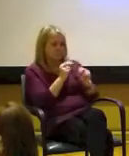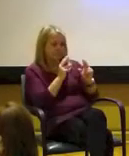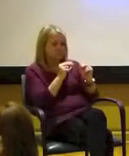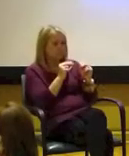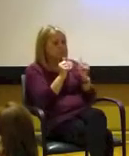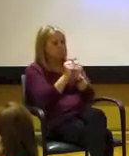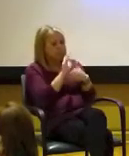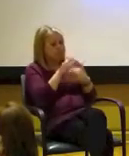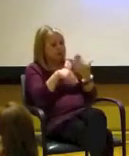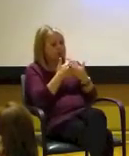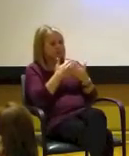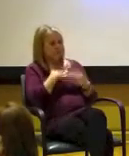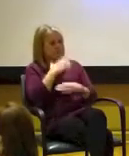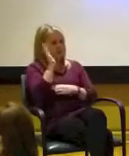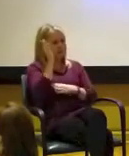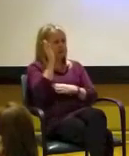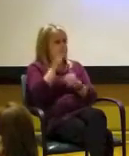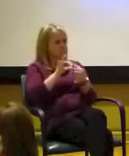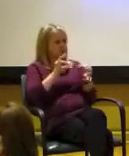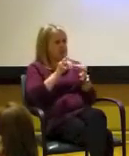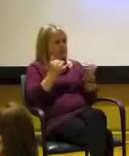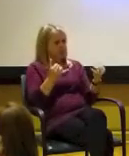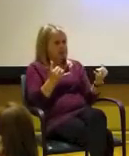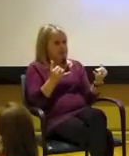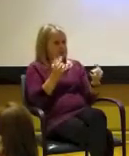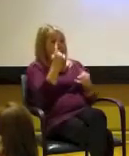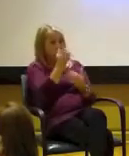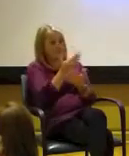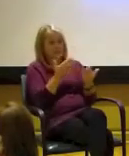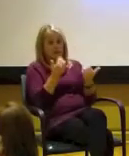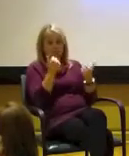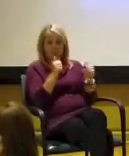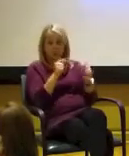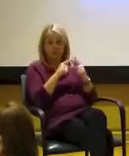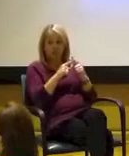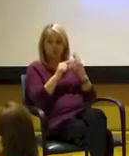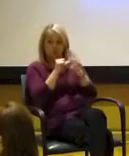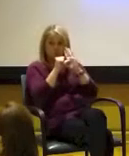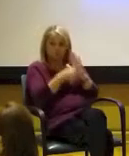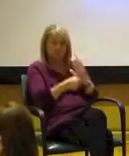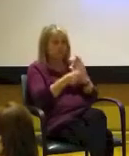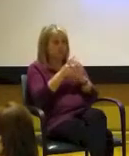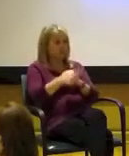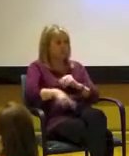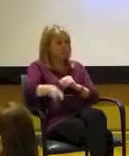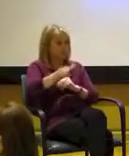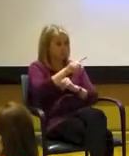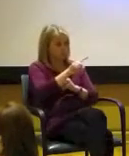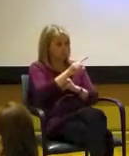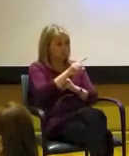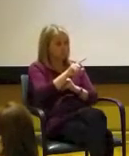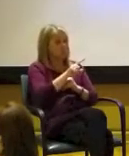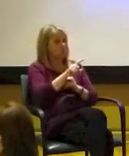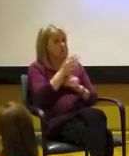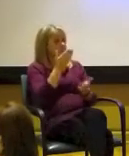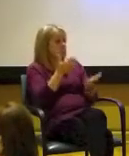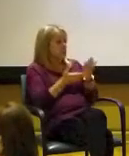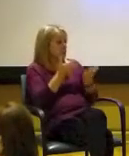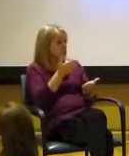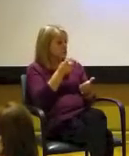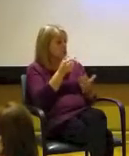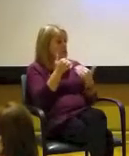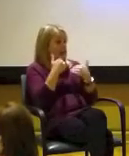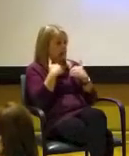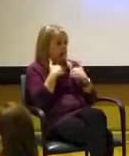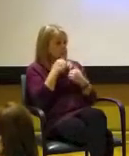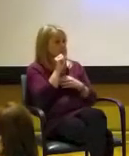with all of my remarks today, one of the things I'm trying to impress with you is that even though you might have a